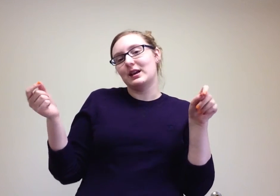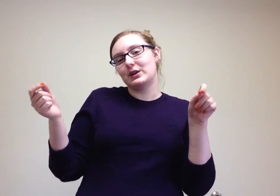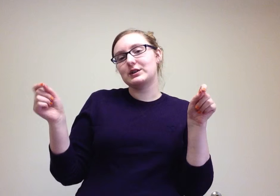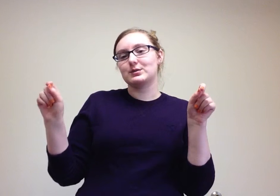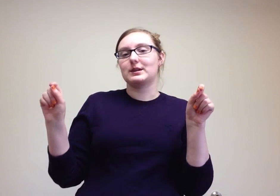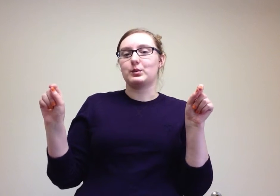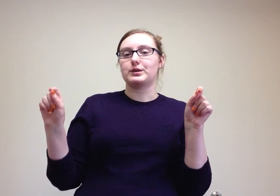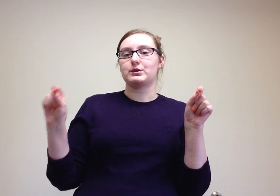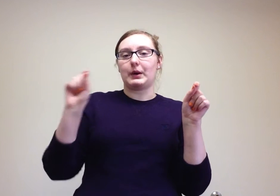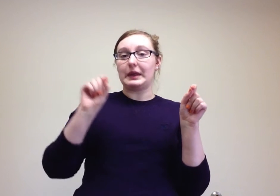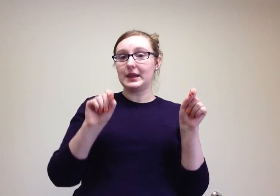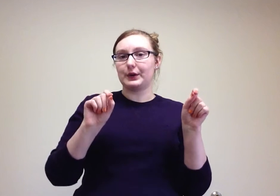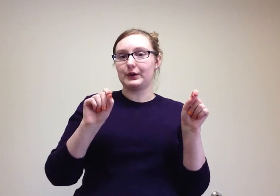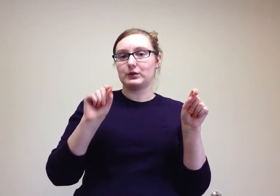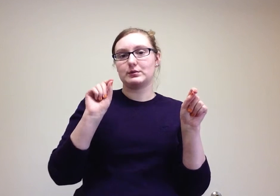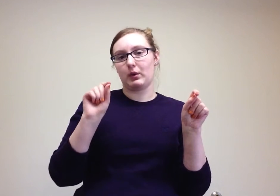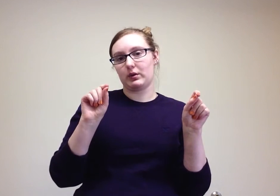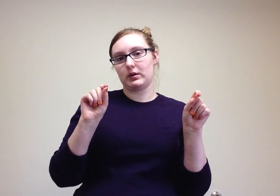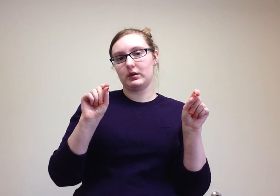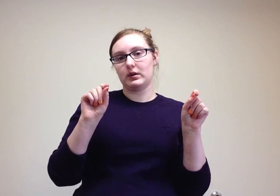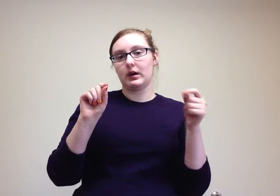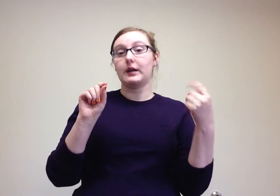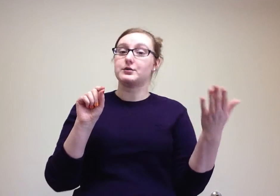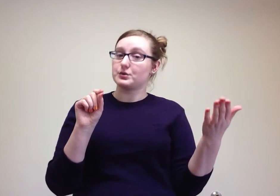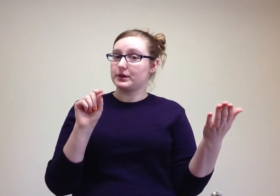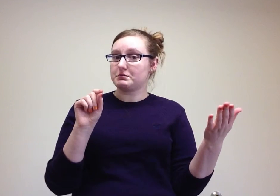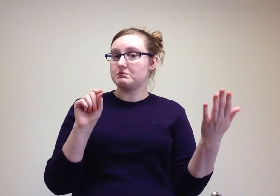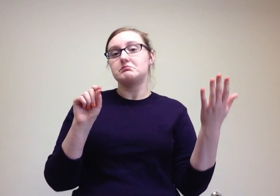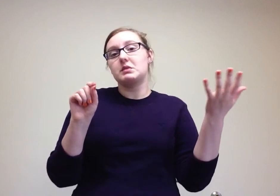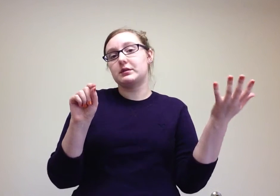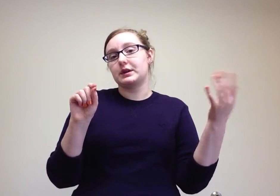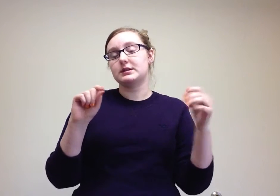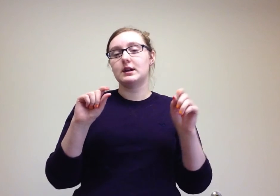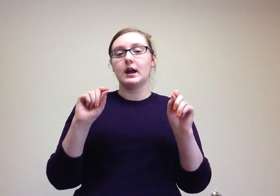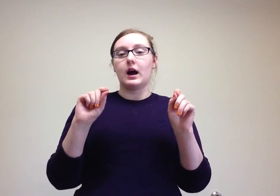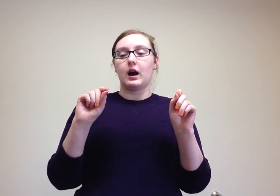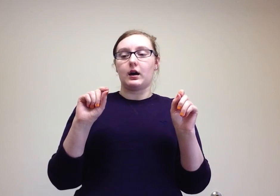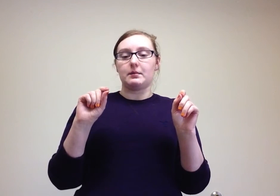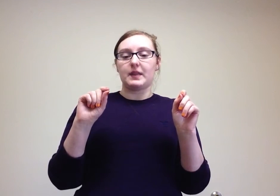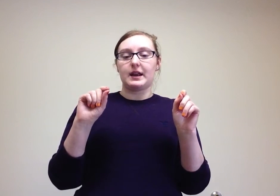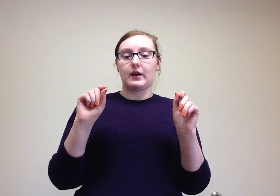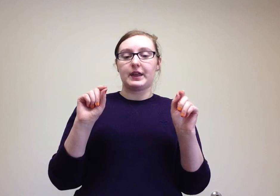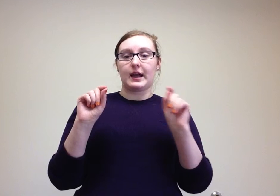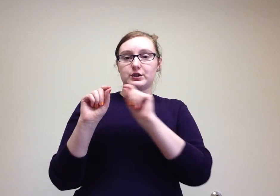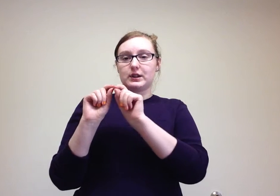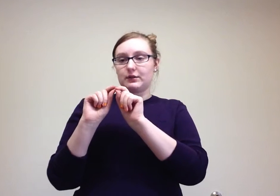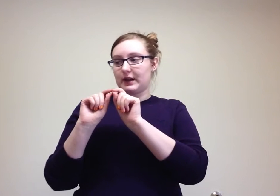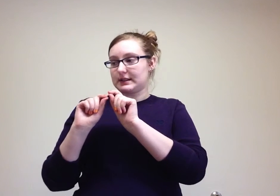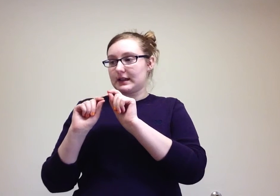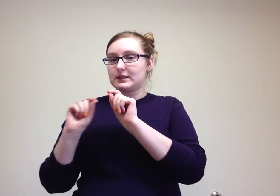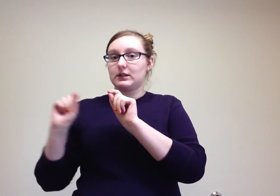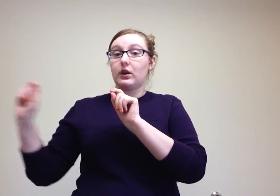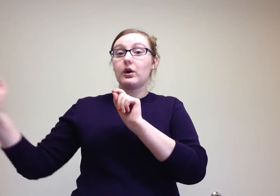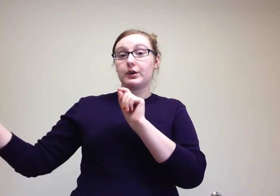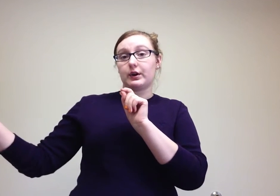I just want to take more. So about here, you smoke another joint with your friends. And now the effects last longer.